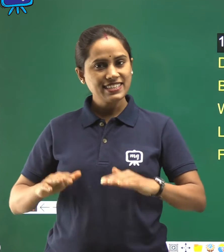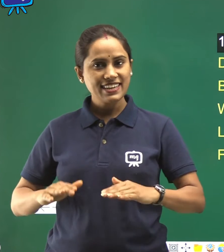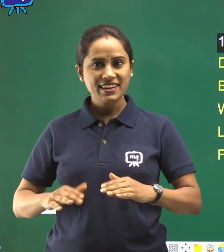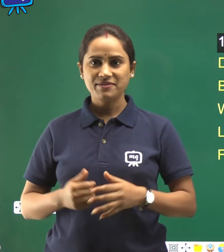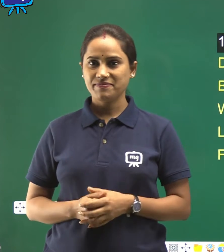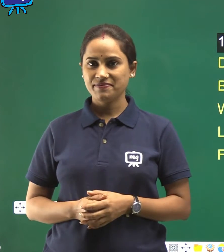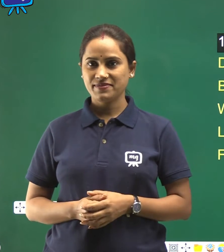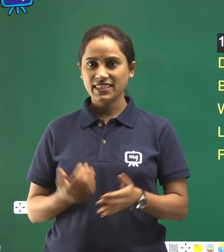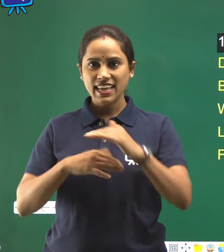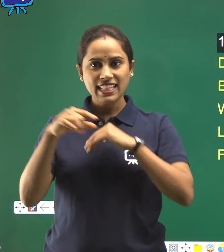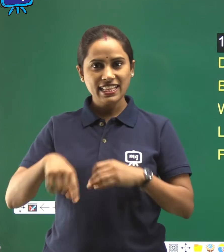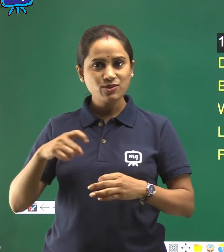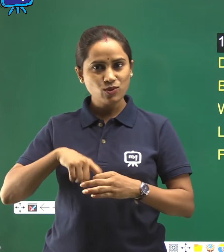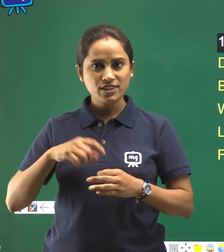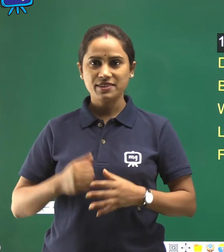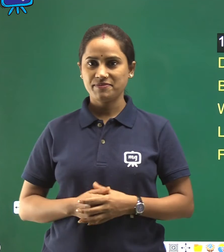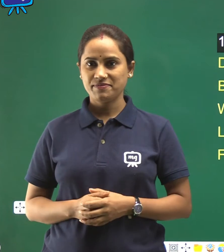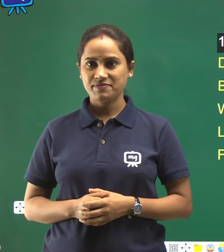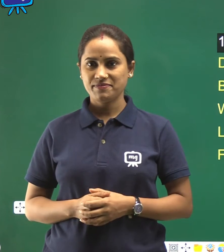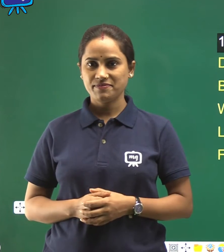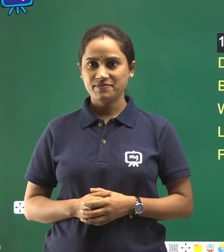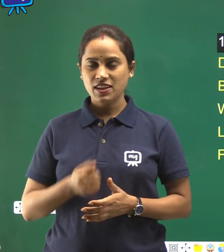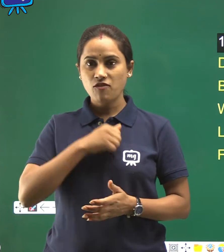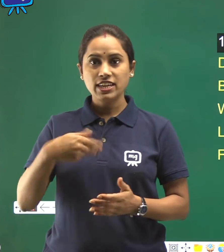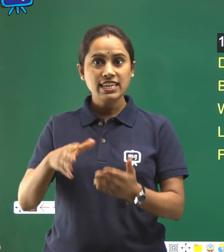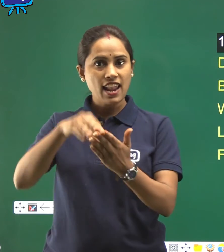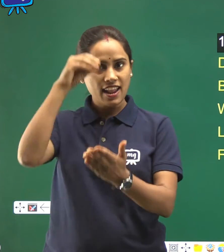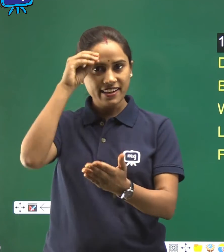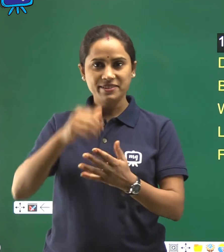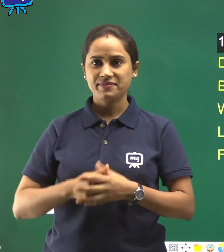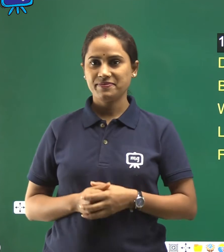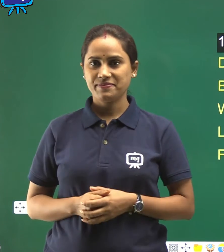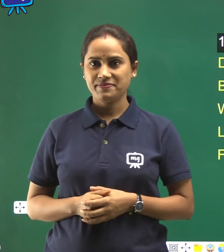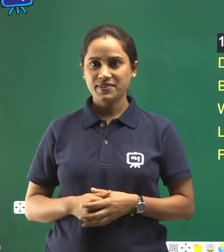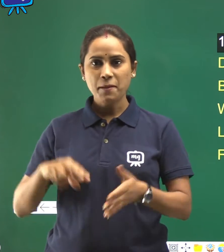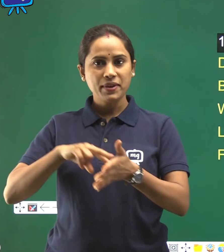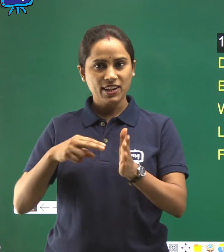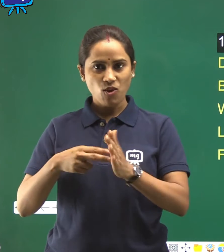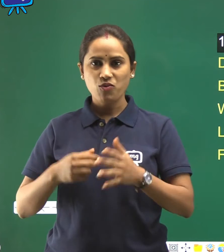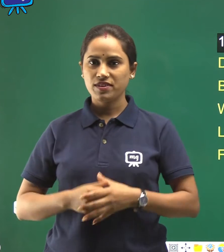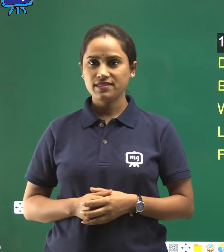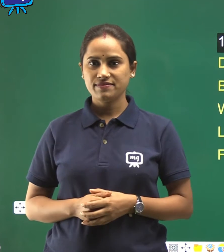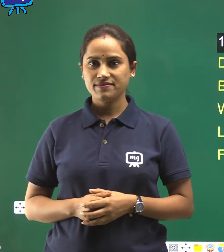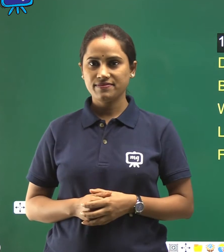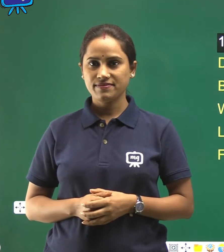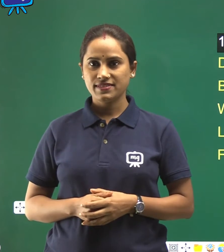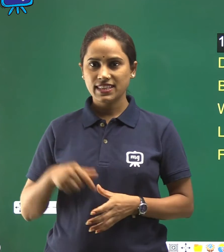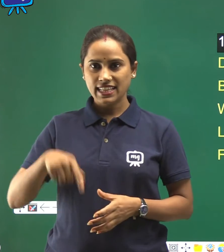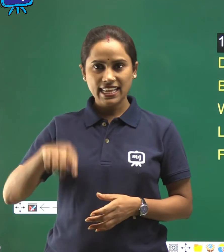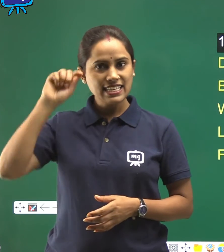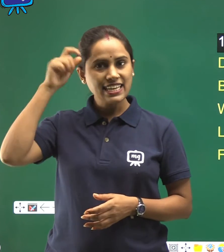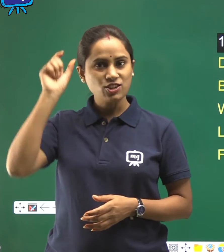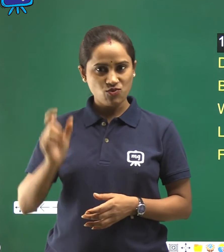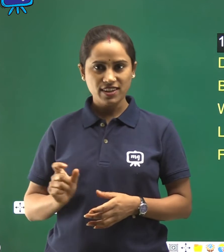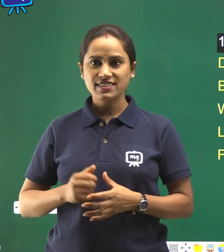Children, in this question, we shall learn meaning of these